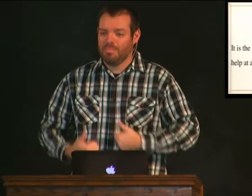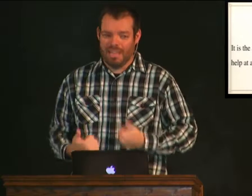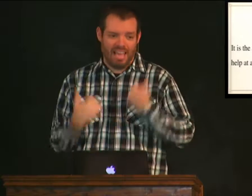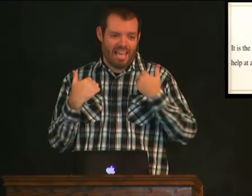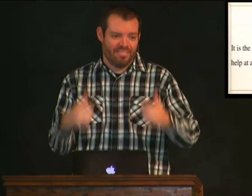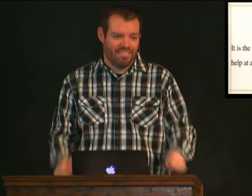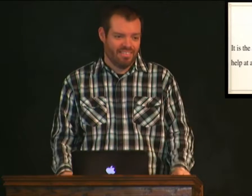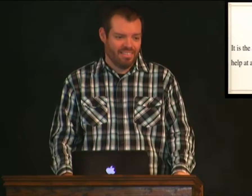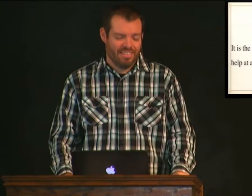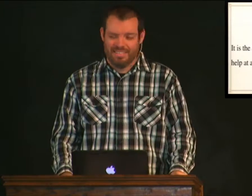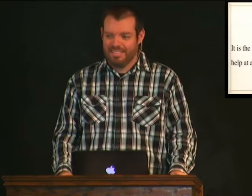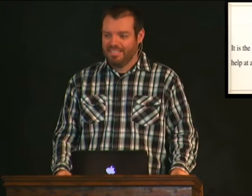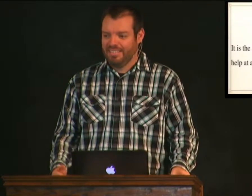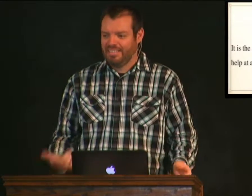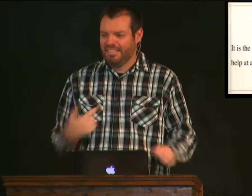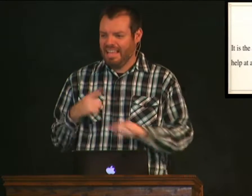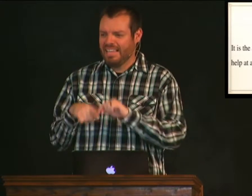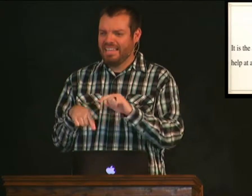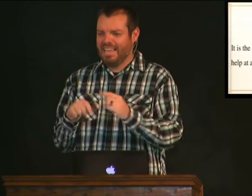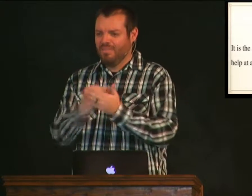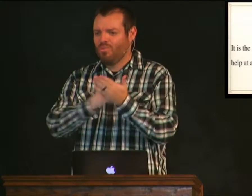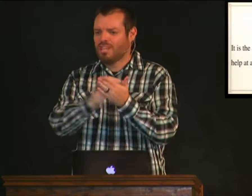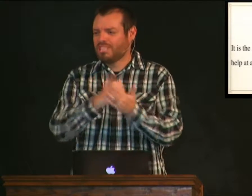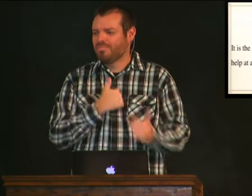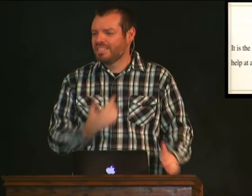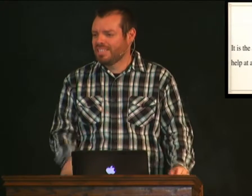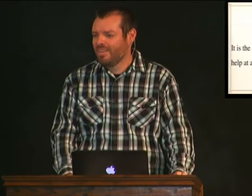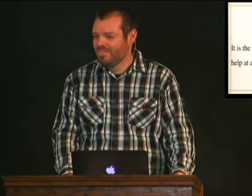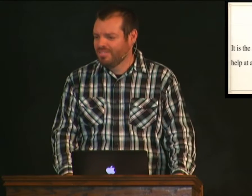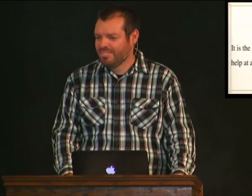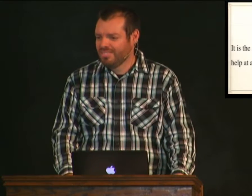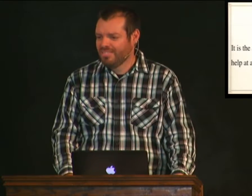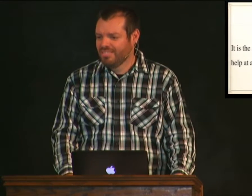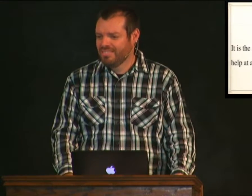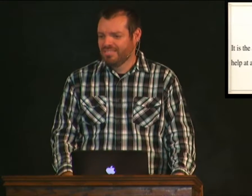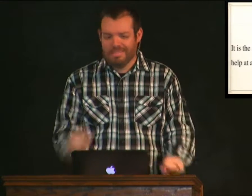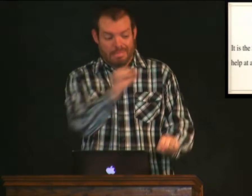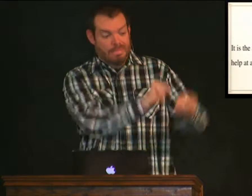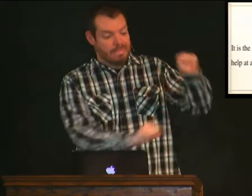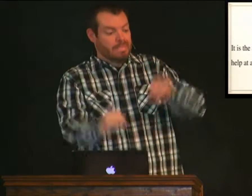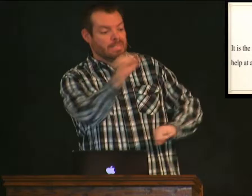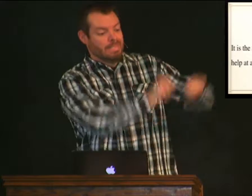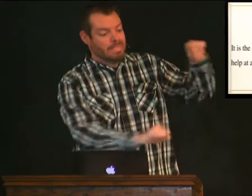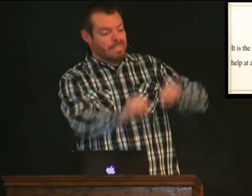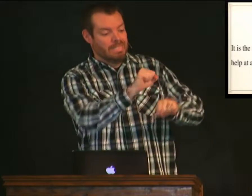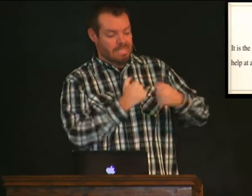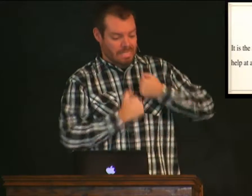I did in my life, I can't wash them myself.